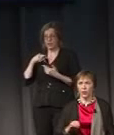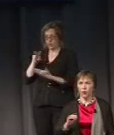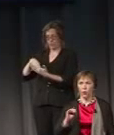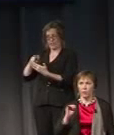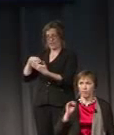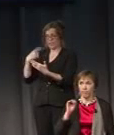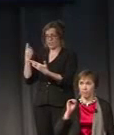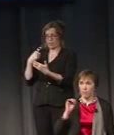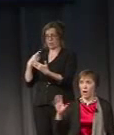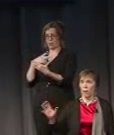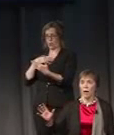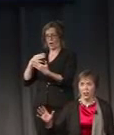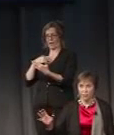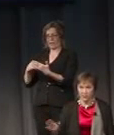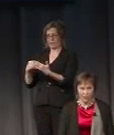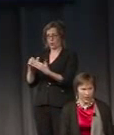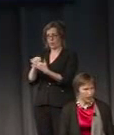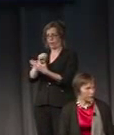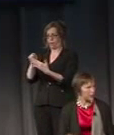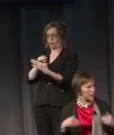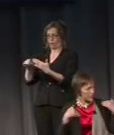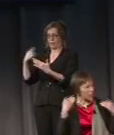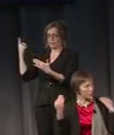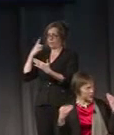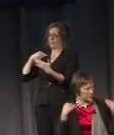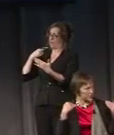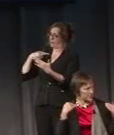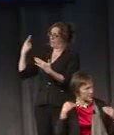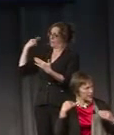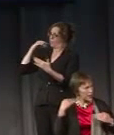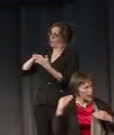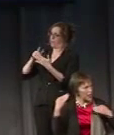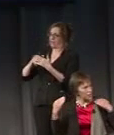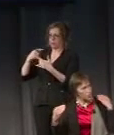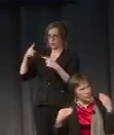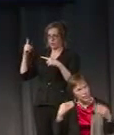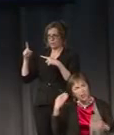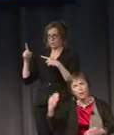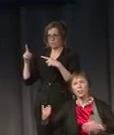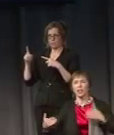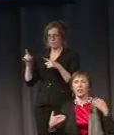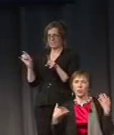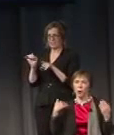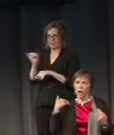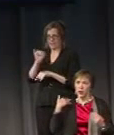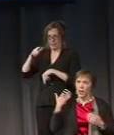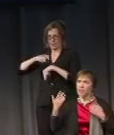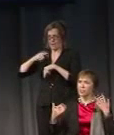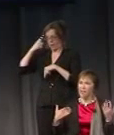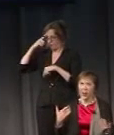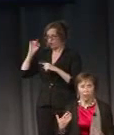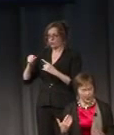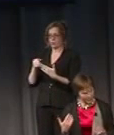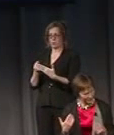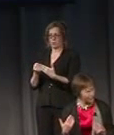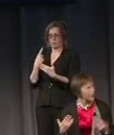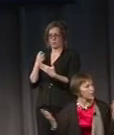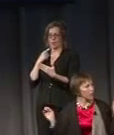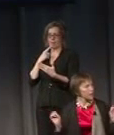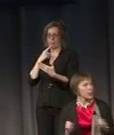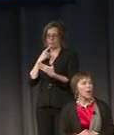and you're being told, mama. In other words, that this should stimulate in your mind a